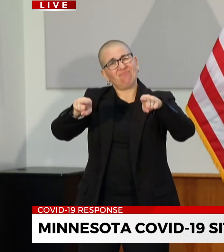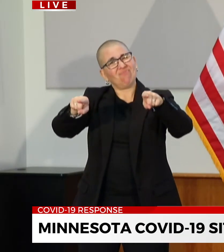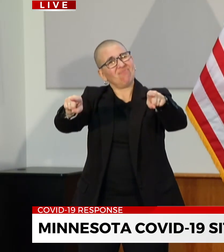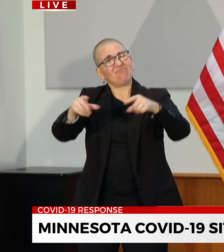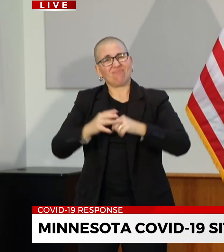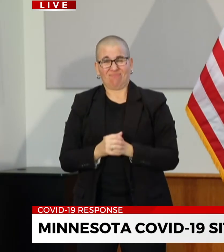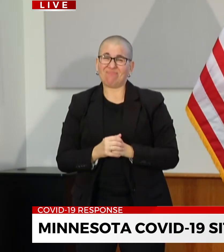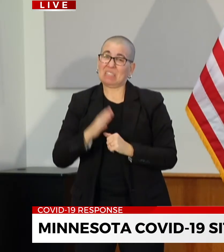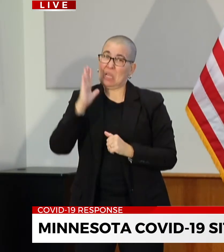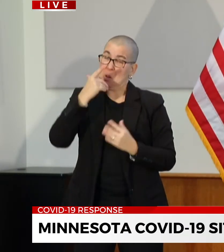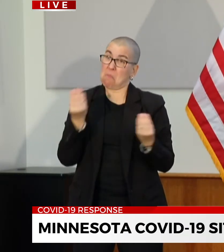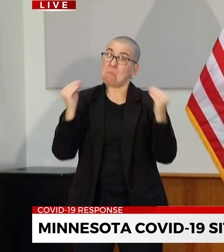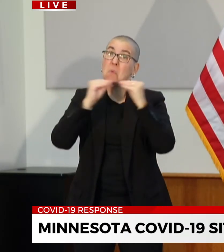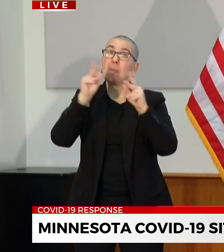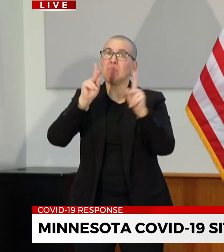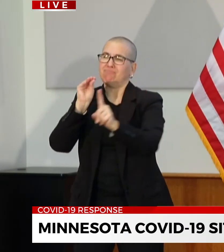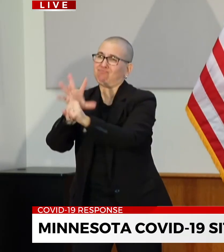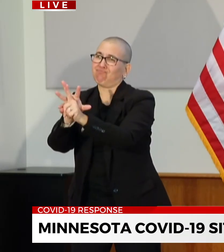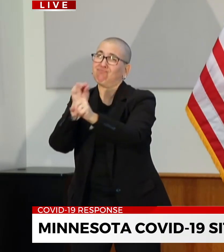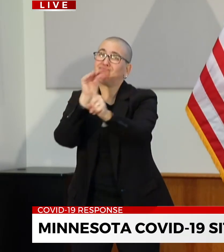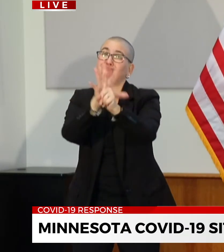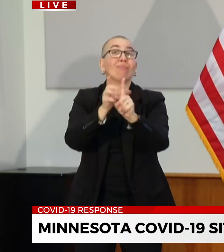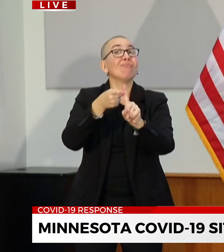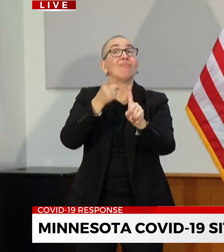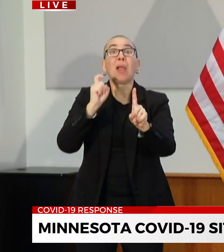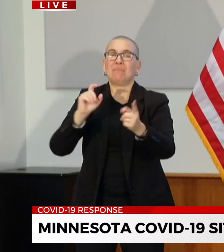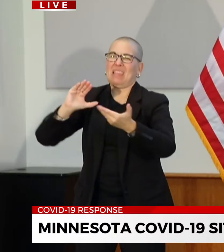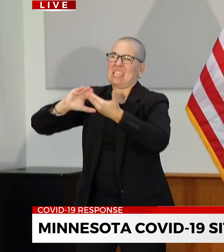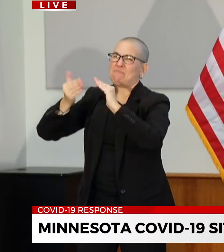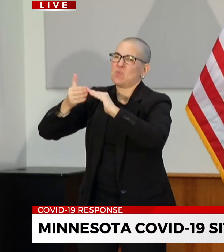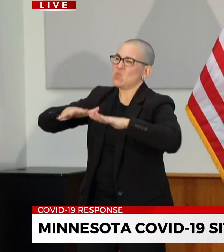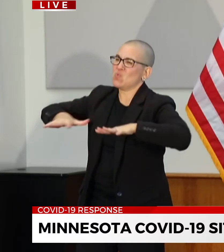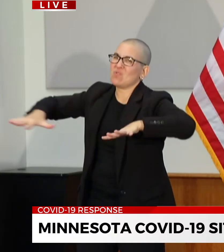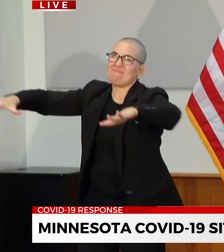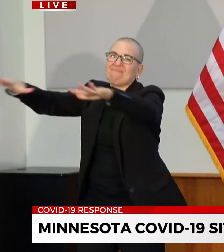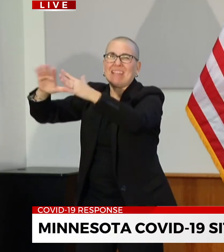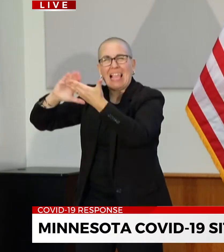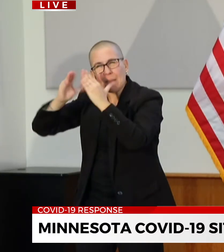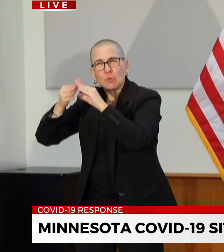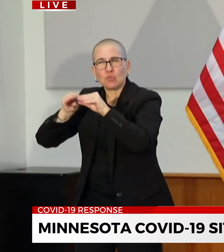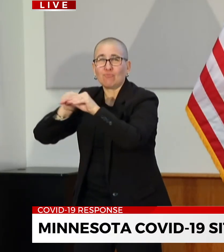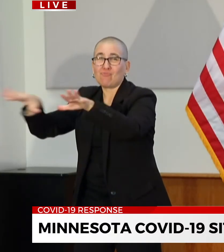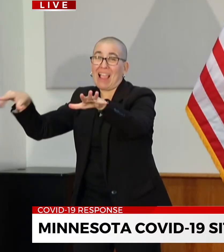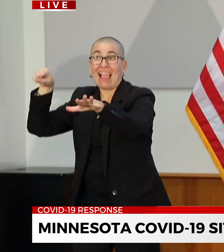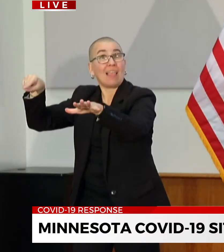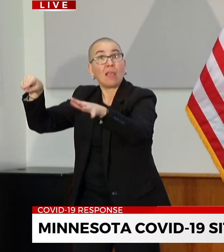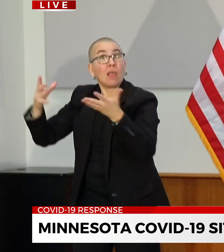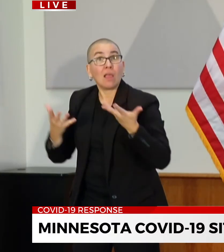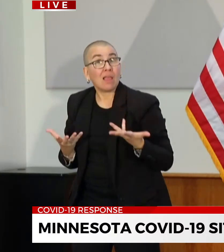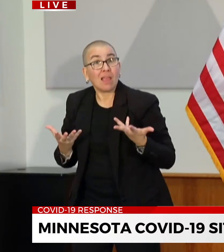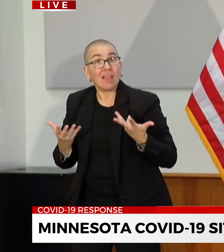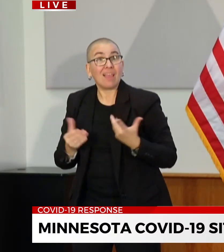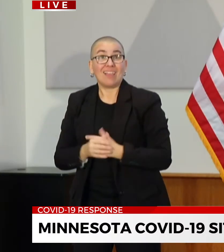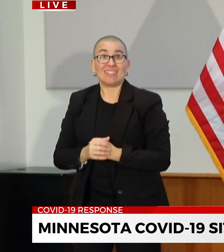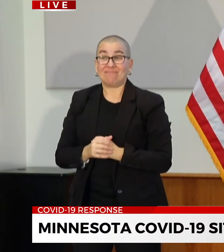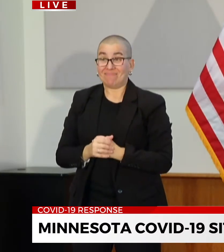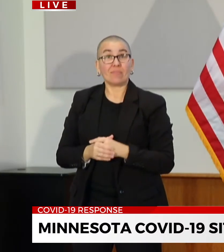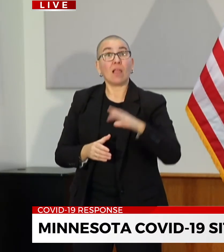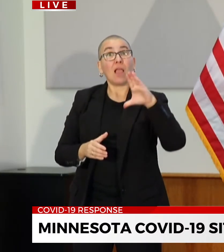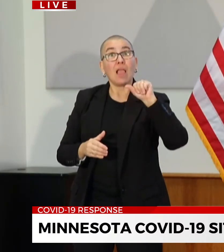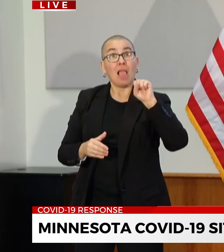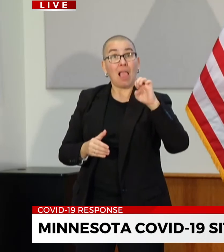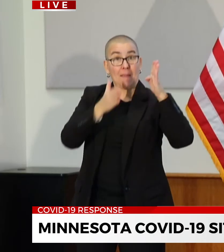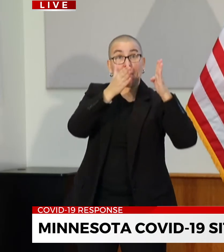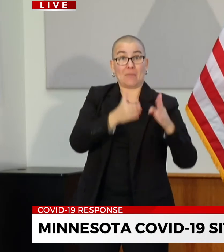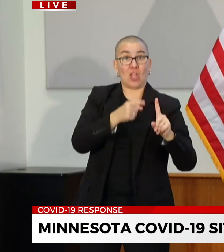through community spread. And when we talk about community spread, we mean cases that can't be linked to a specific